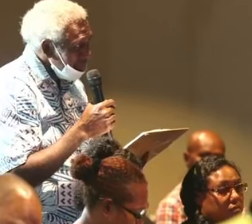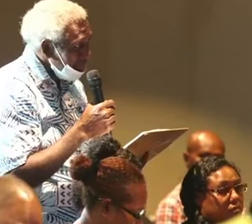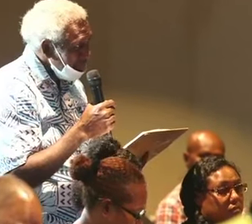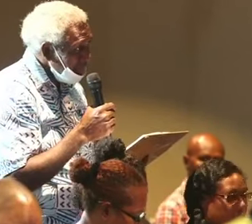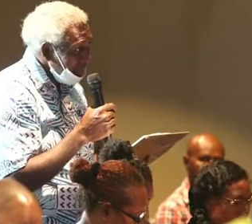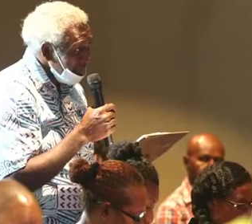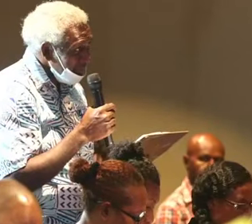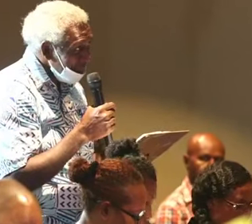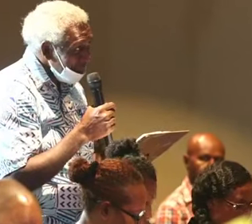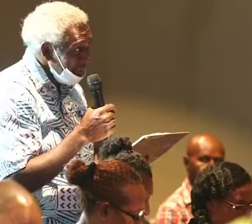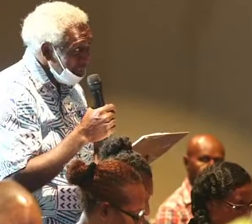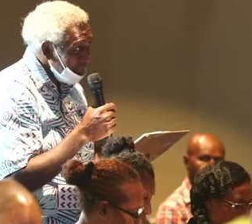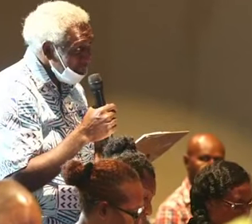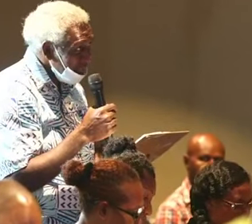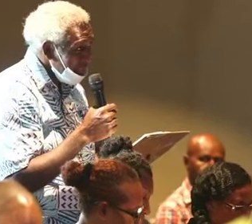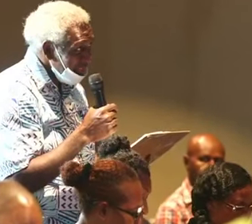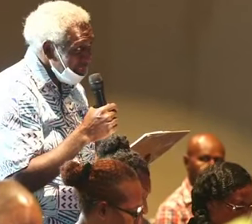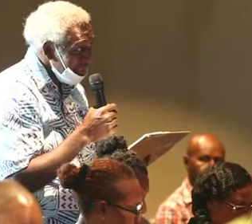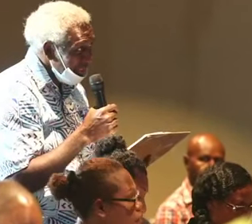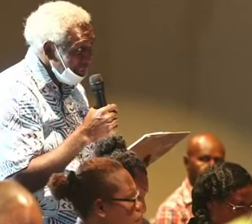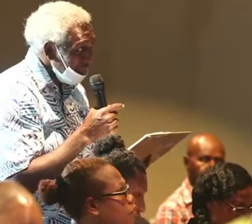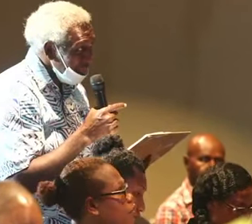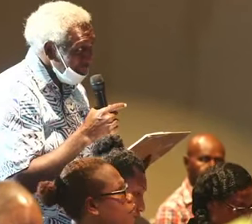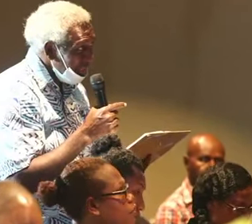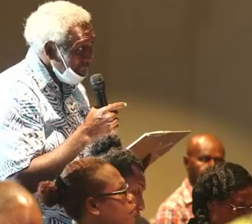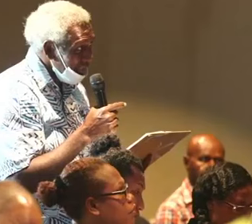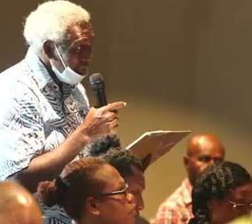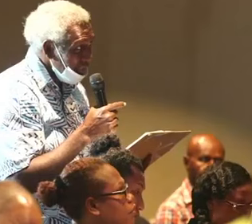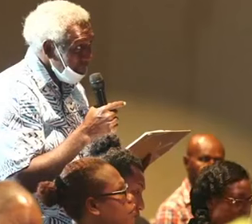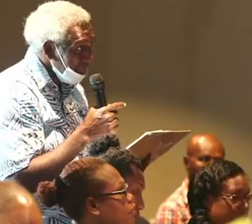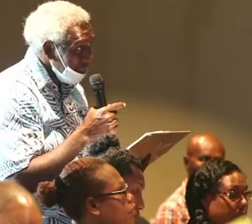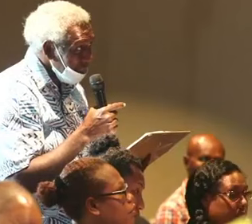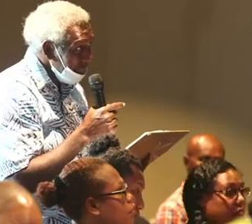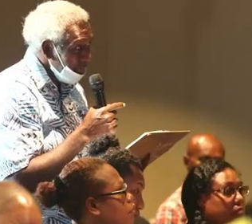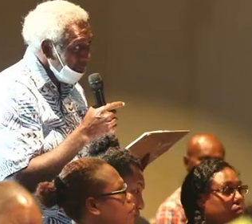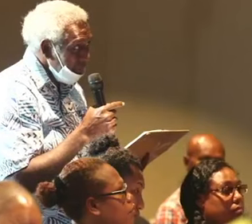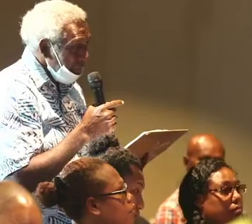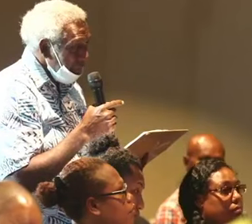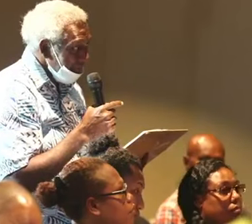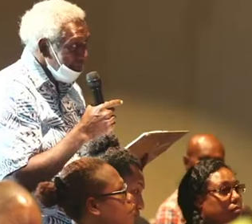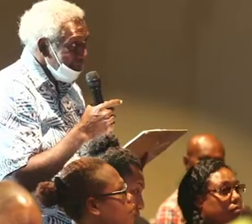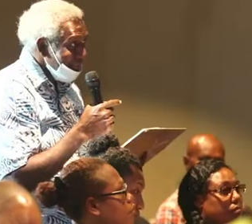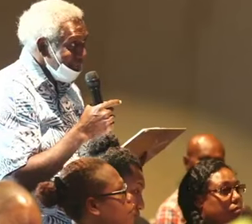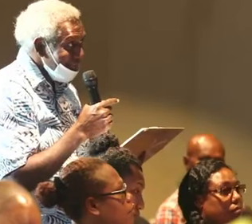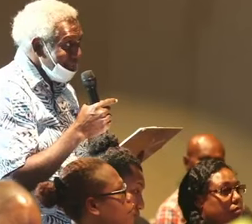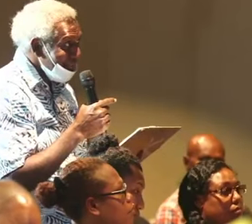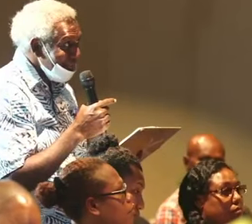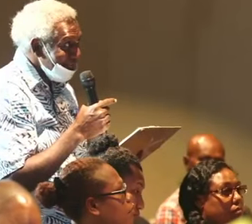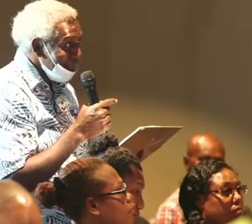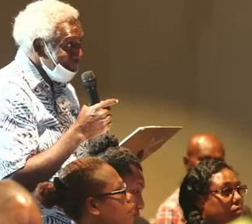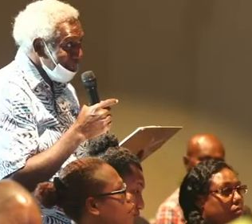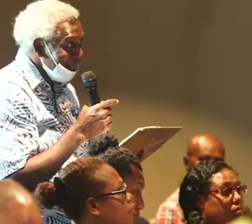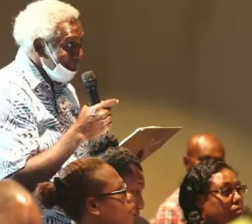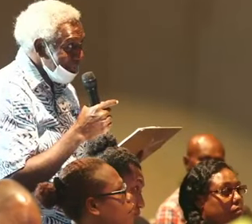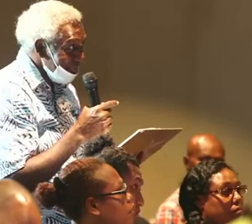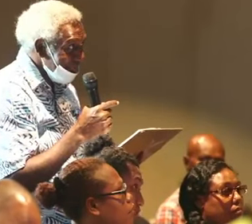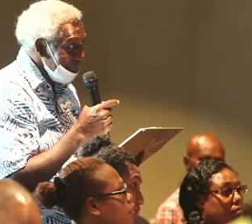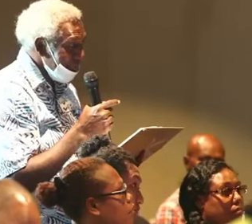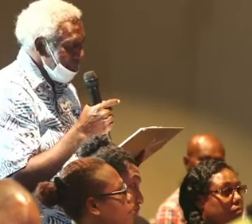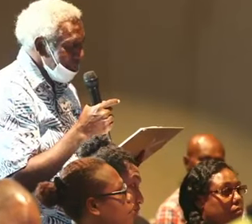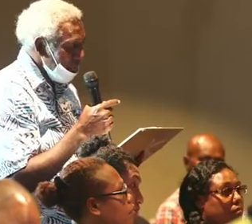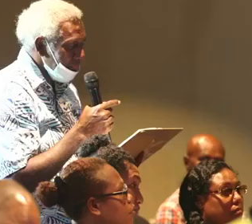one is to the lands department, the other one is for NCD, or are there separation with it? I think that's a sensitive also